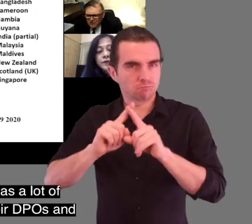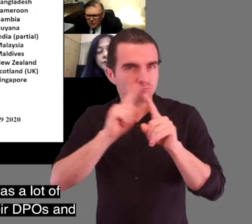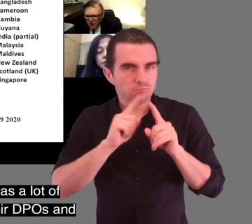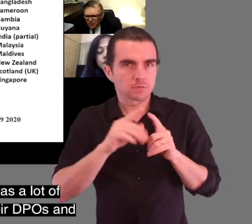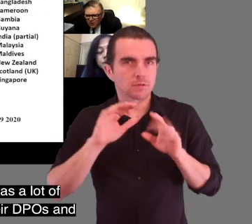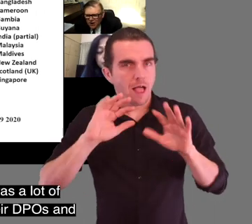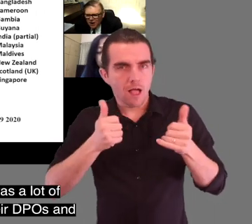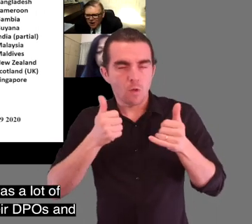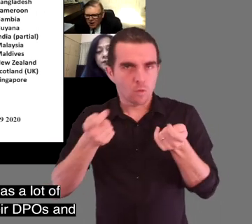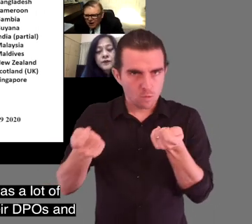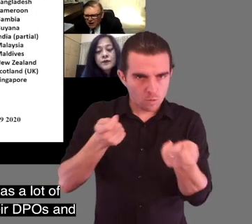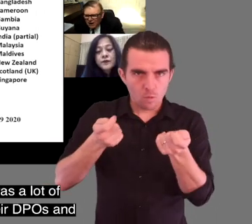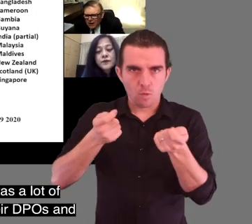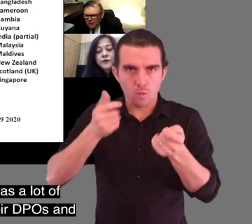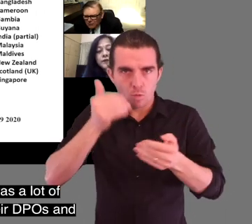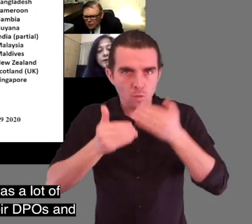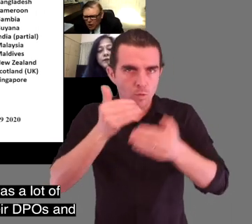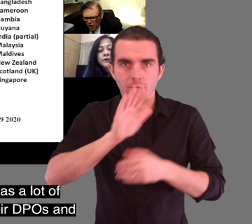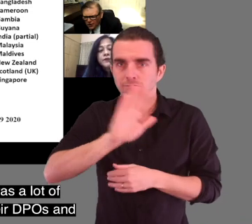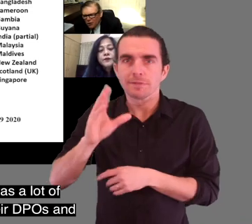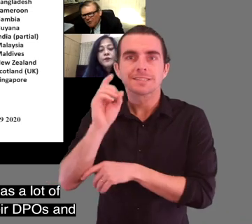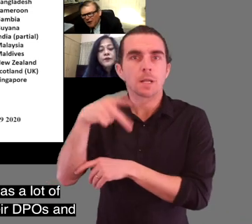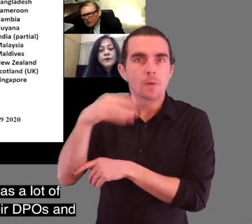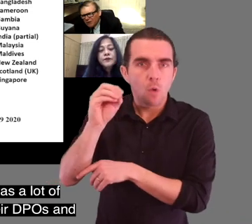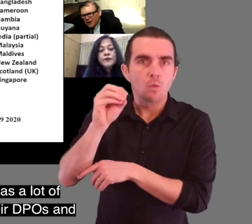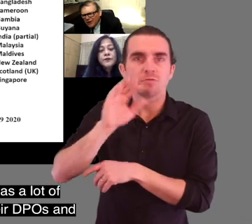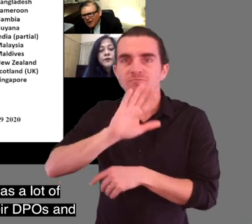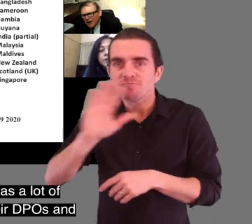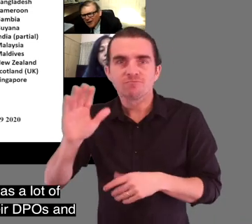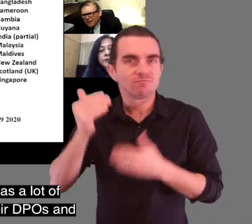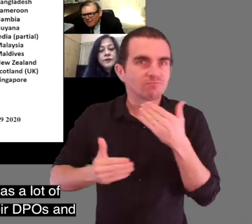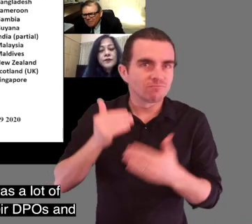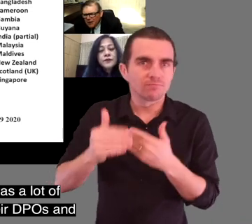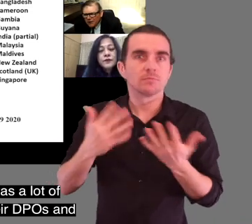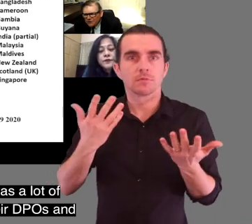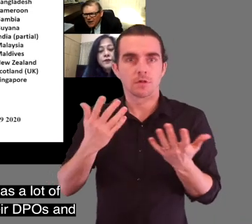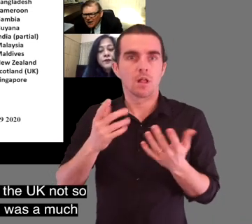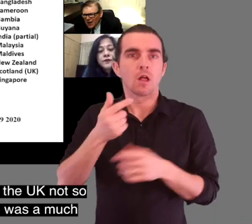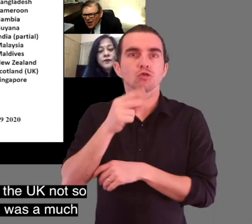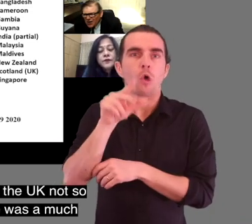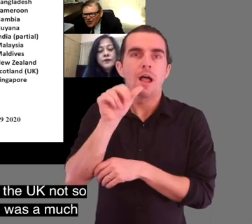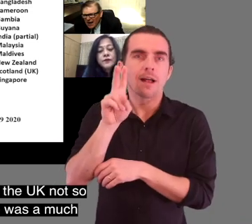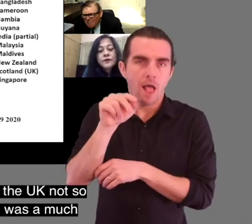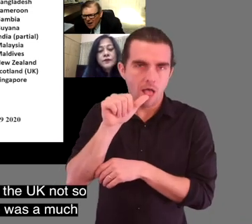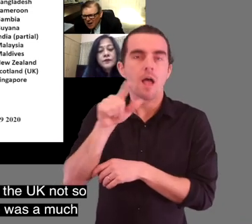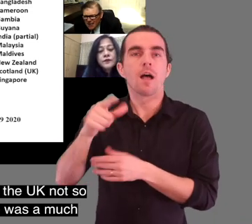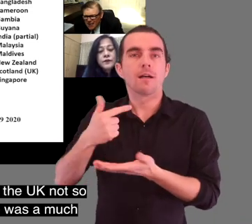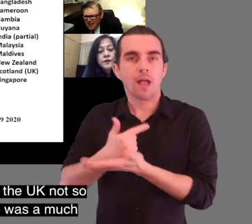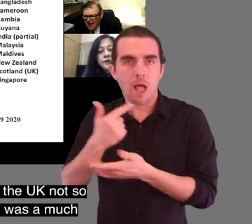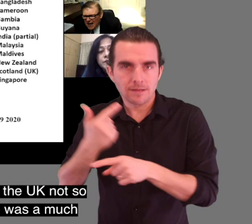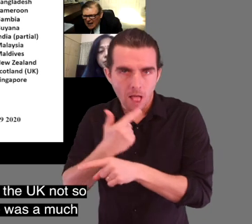this very well, was a lot of cooperation with their DPOs, and Guyana and